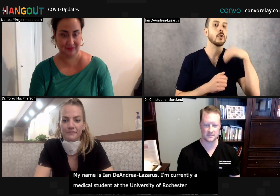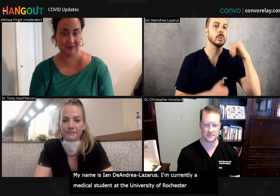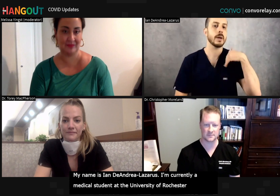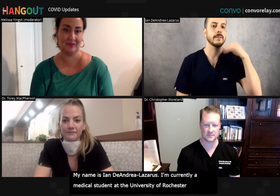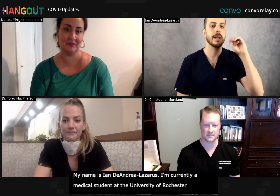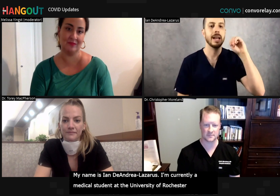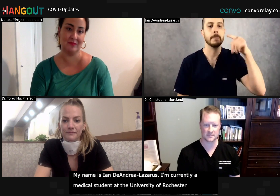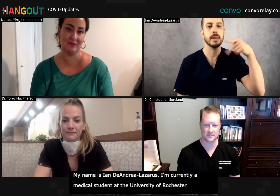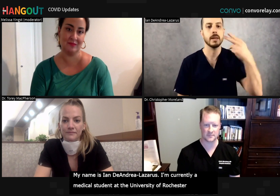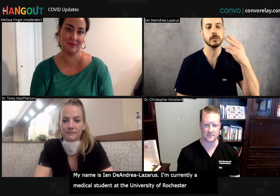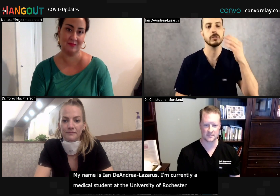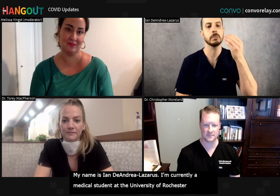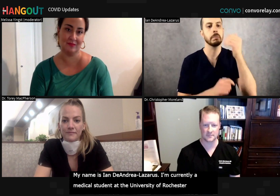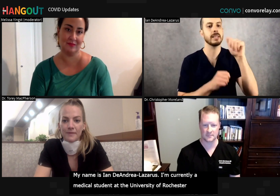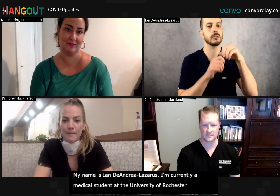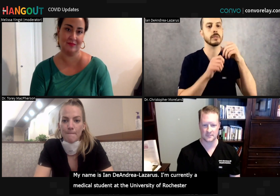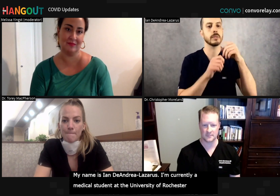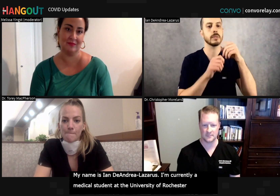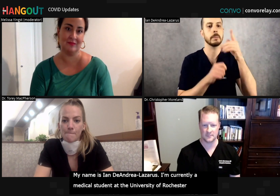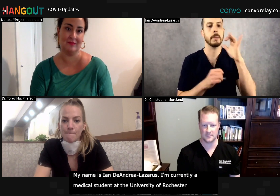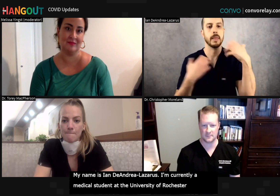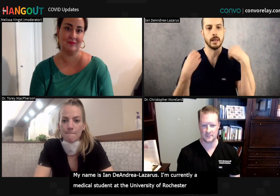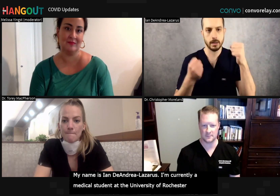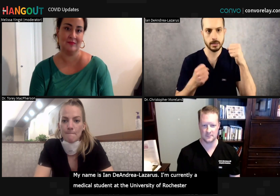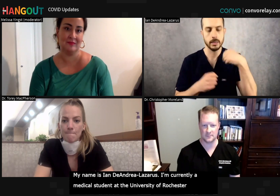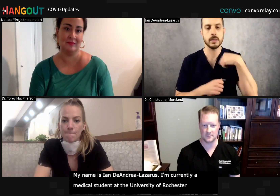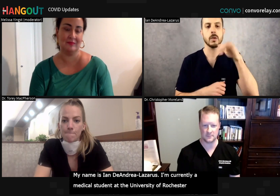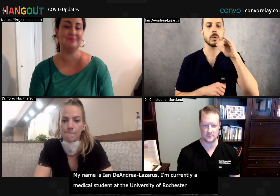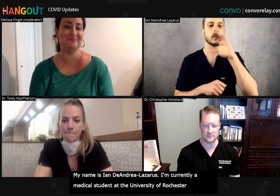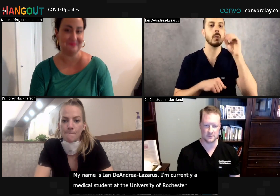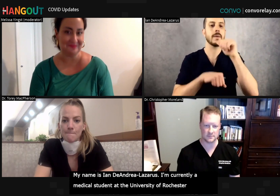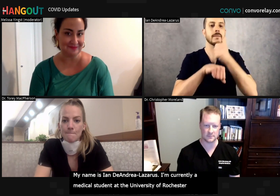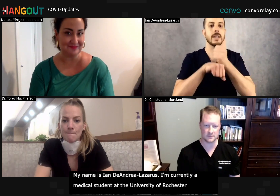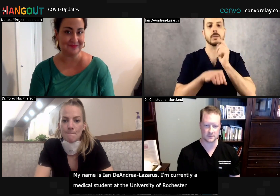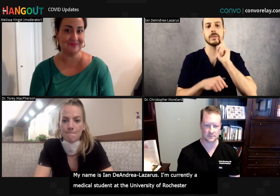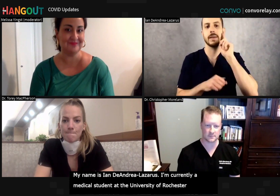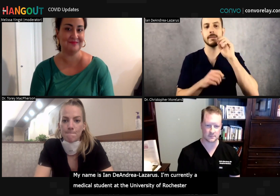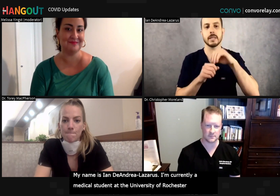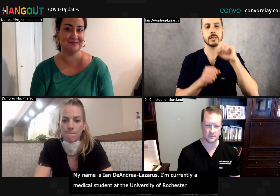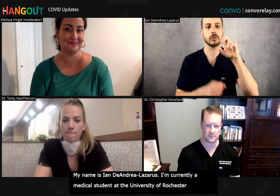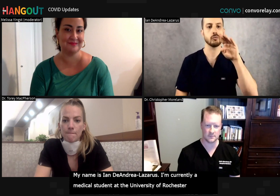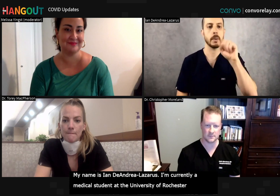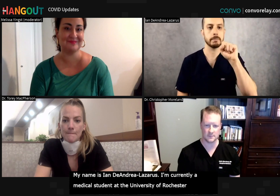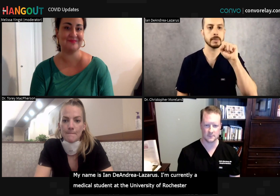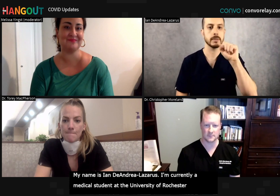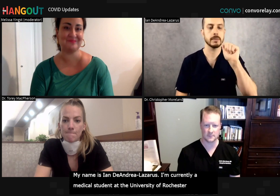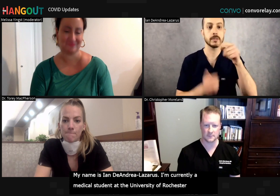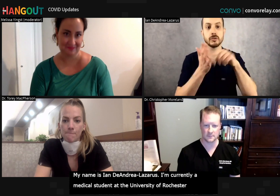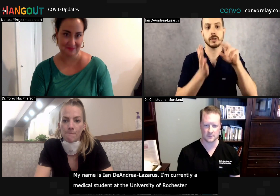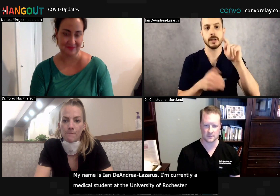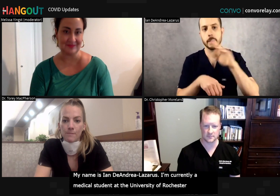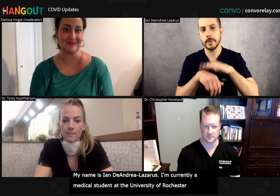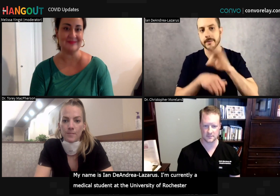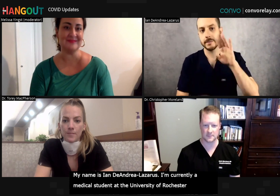PhD. And I also have an MPH, a Master's in Public Health, and a co-founder of Deaf in